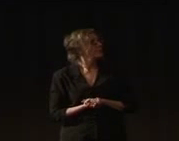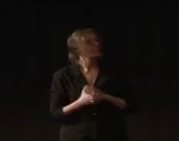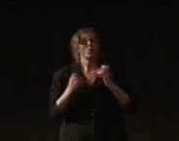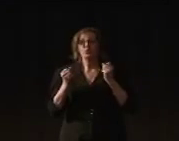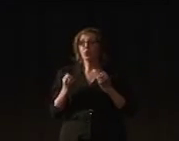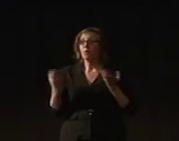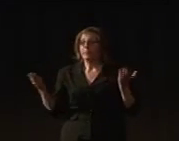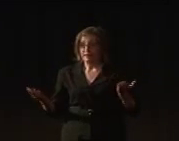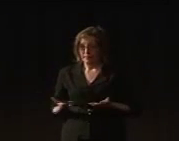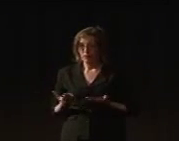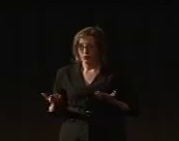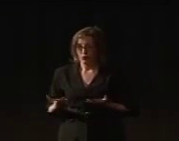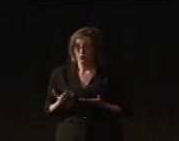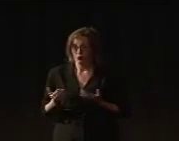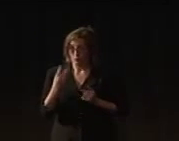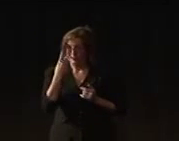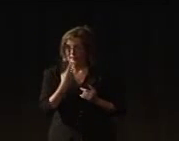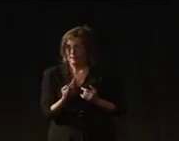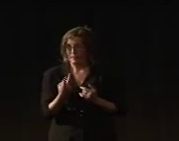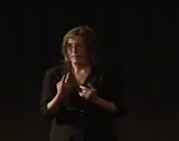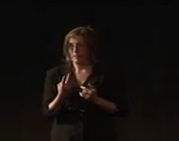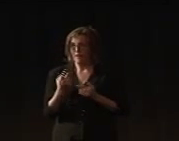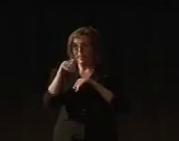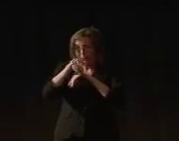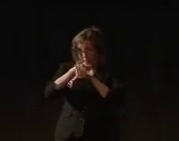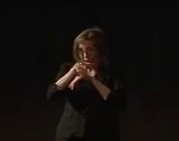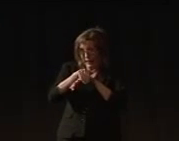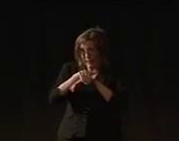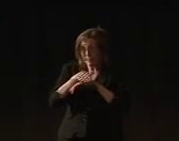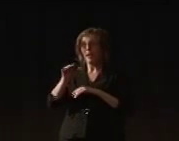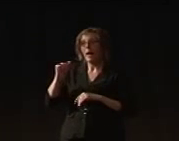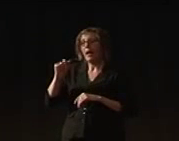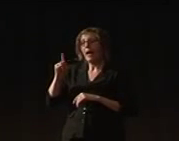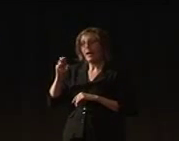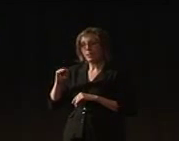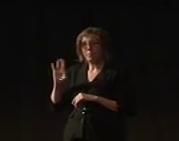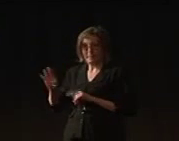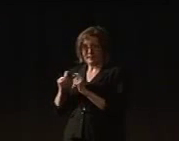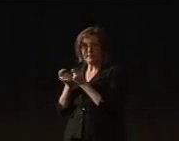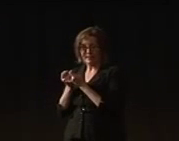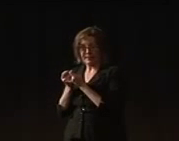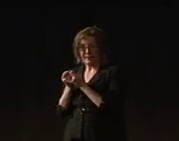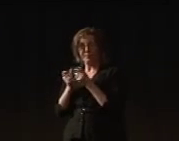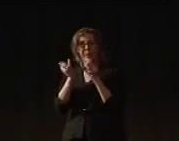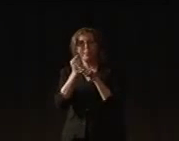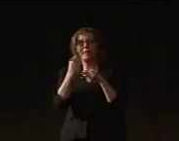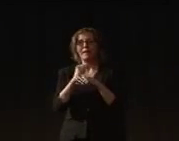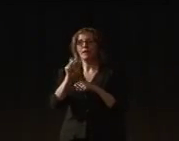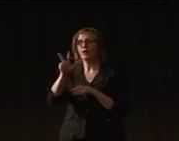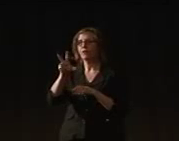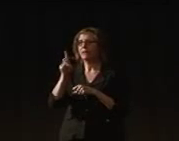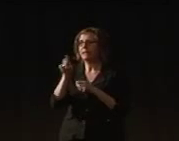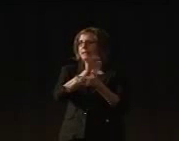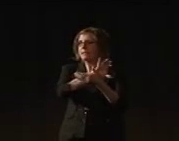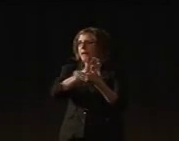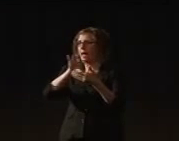So here you see, at night, the team of Adam making a 3D scan in for about a